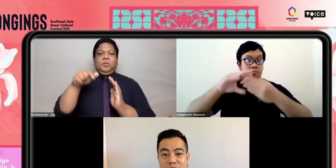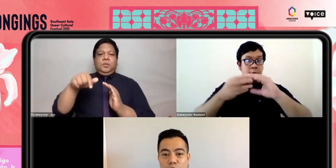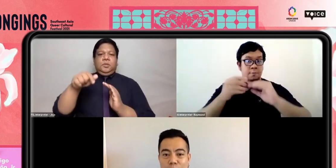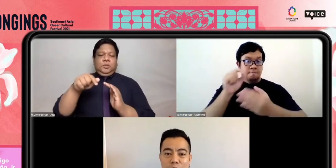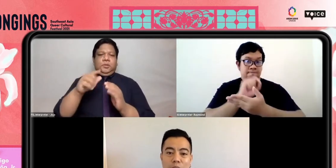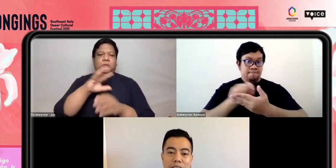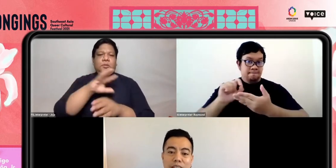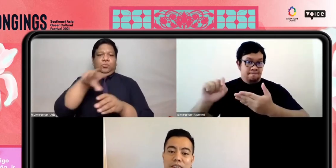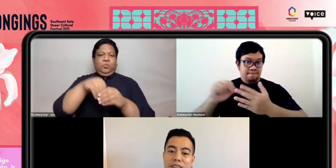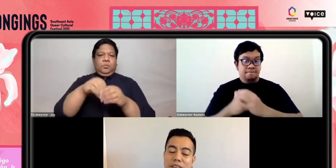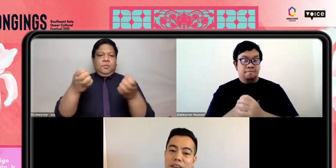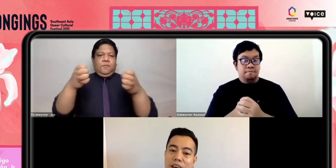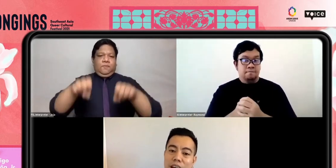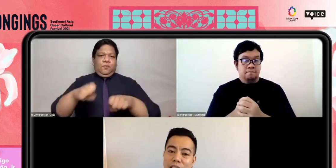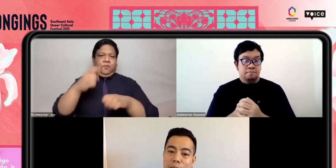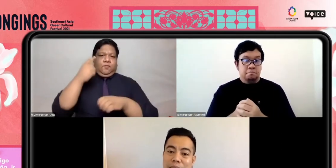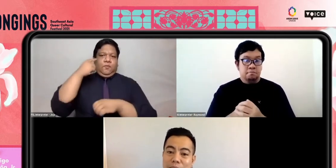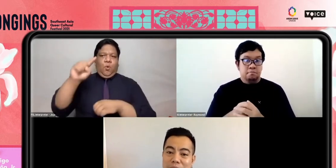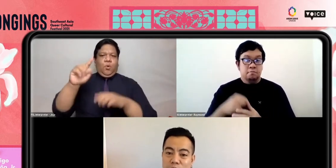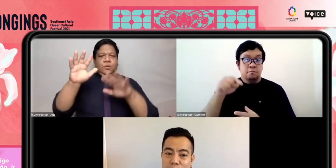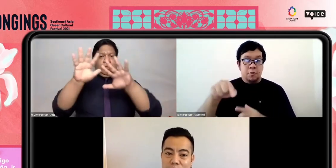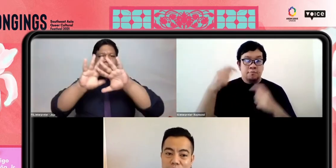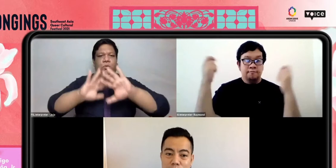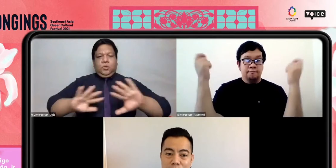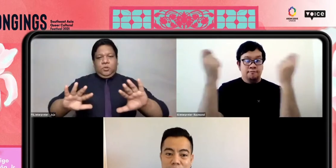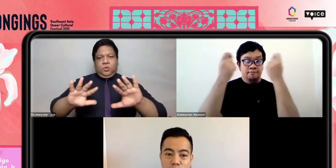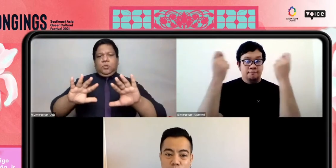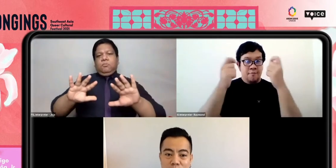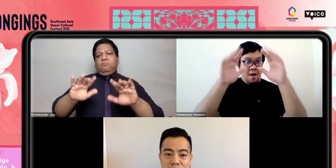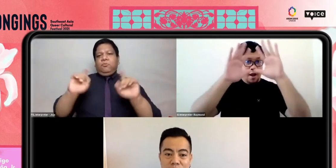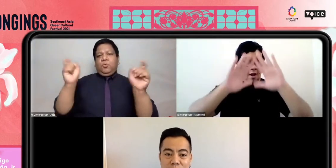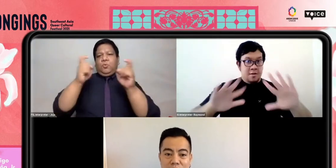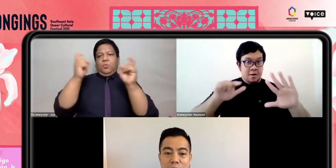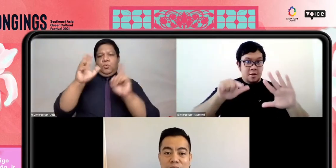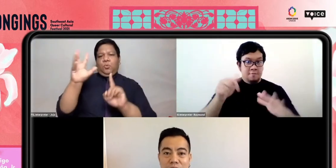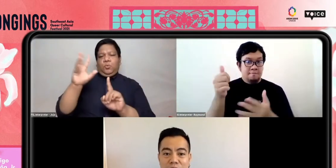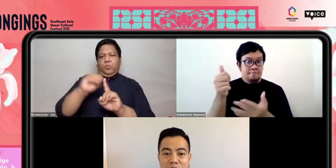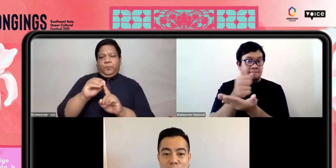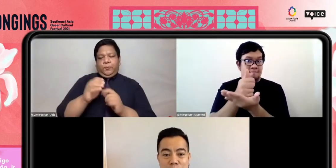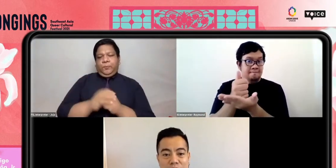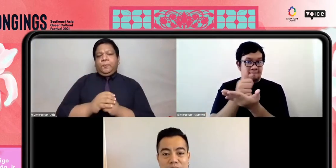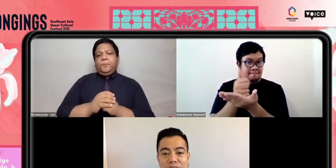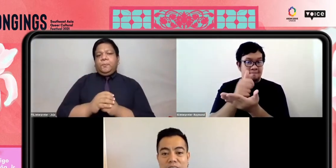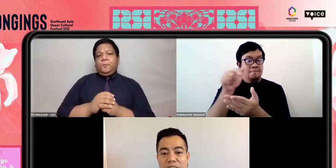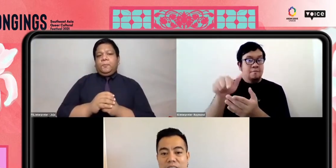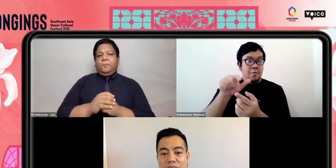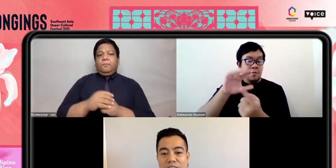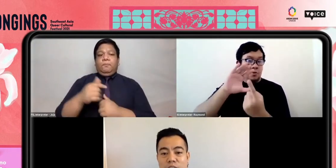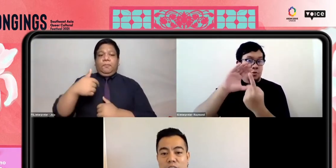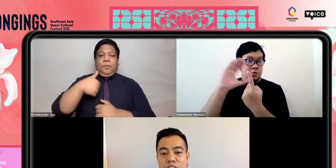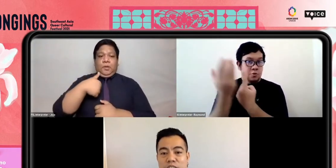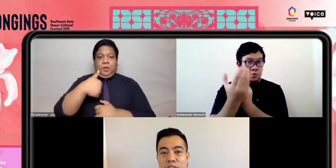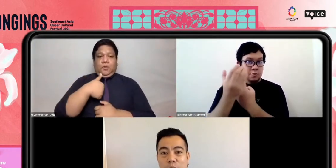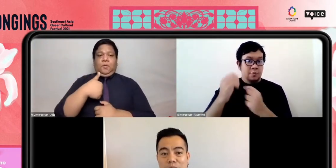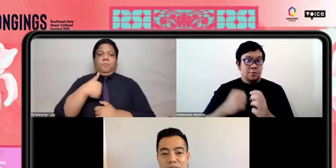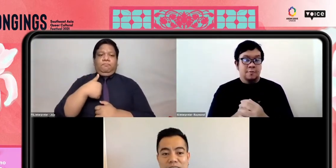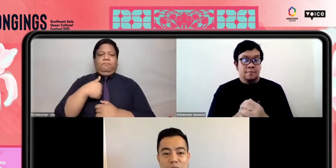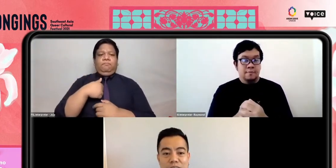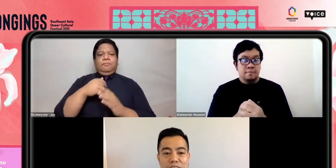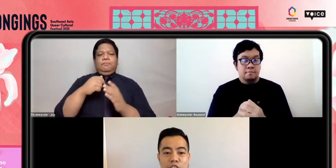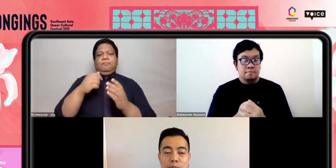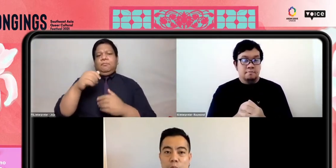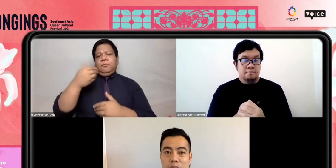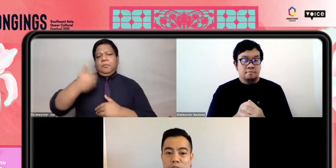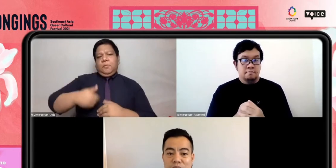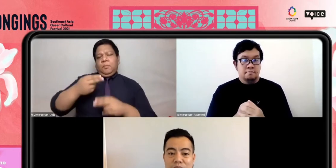Festival 2021. My name is Rodrigo Dela Peña, Jr., and I'm the editor of Apart, an anthology of queer